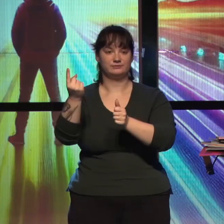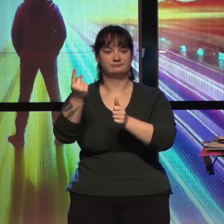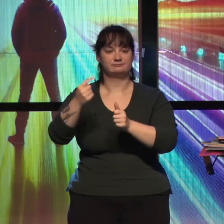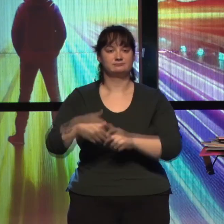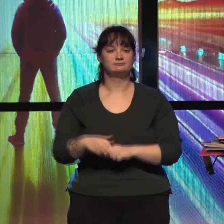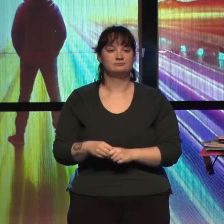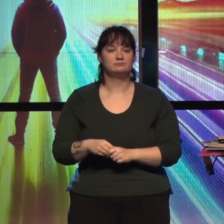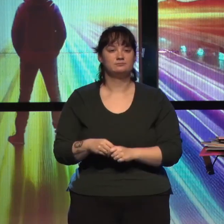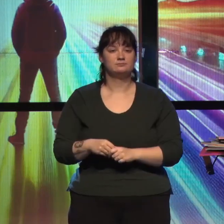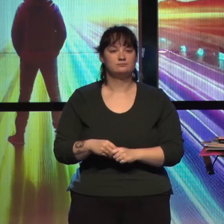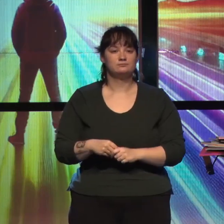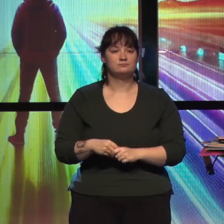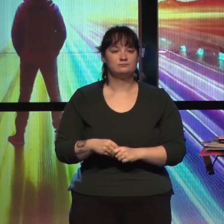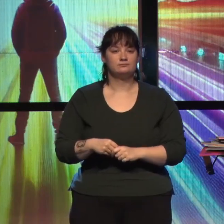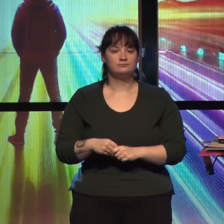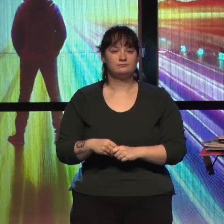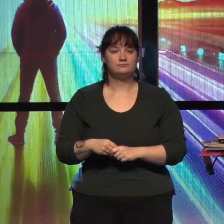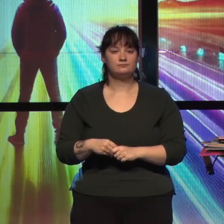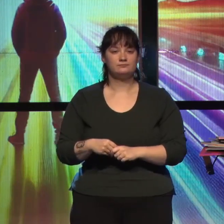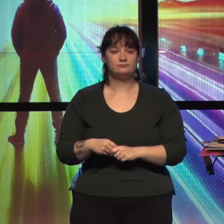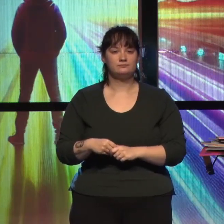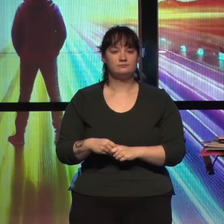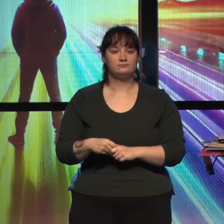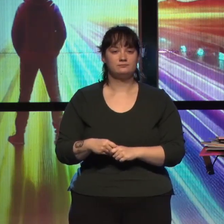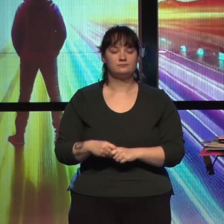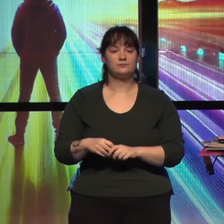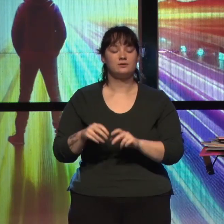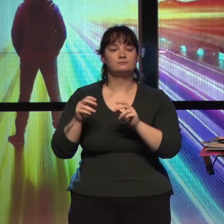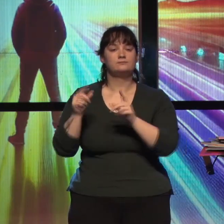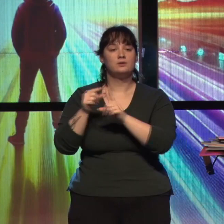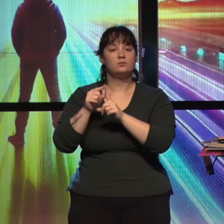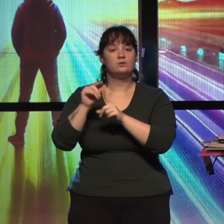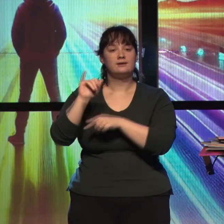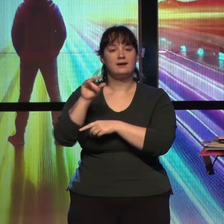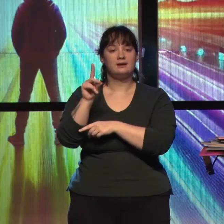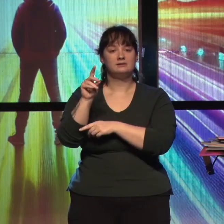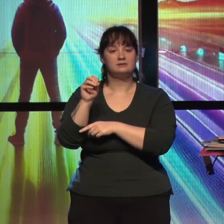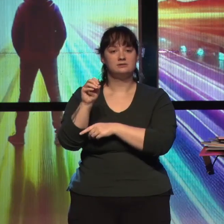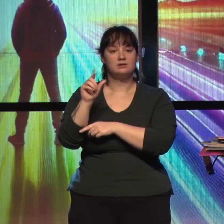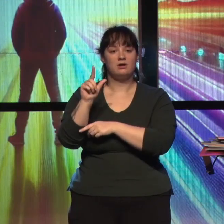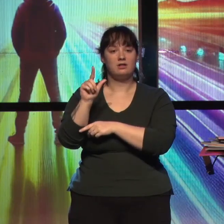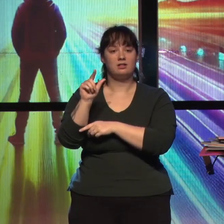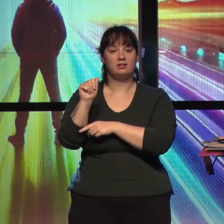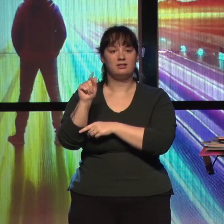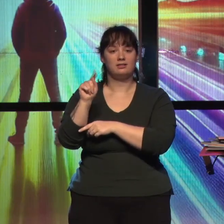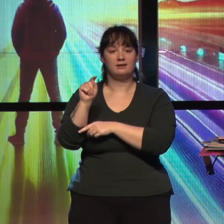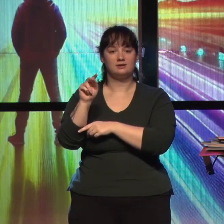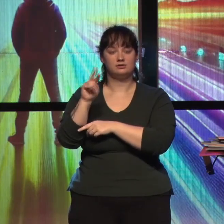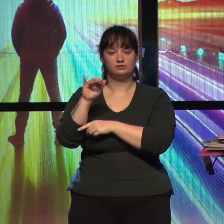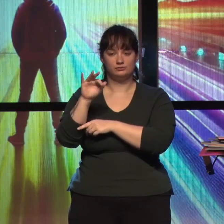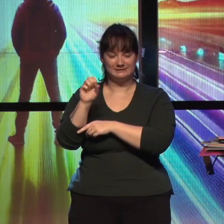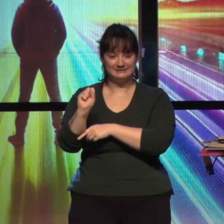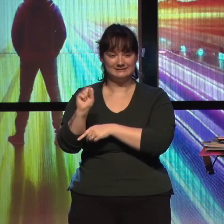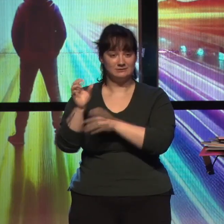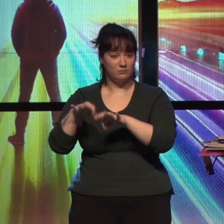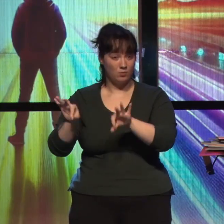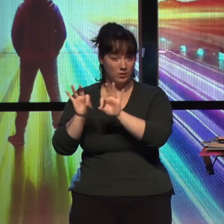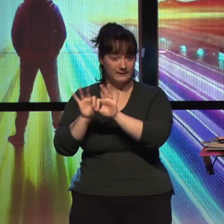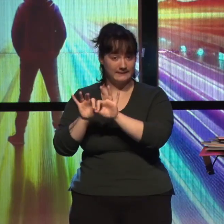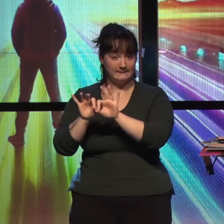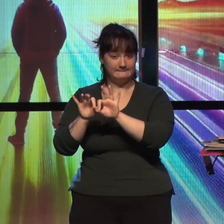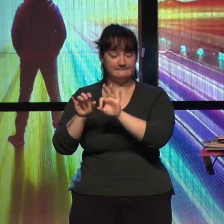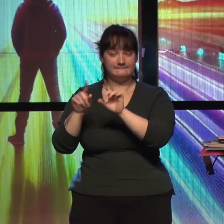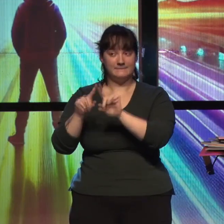has baggage, okay? And so I want to be really cautious with that. So if we could just kind of set that word aside, and we just have to enter John's world, okay?